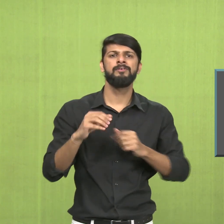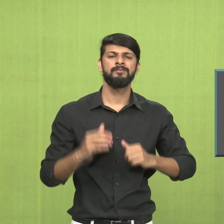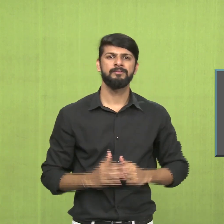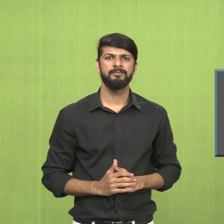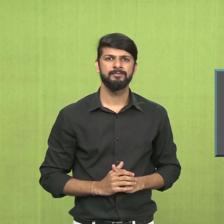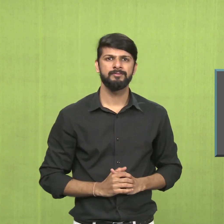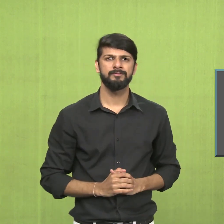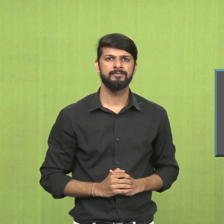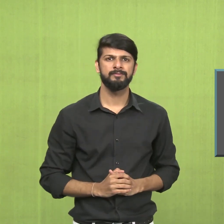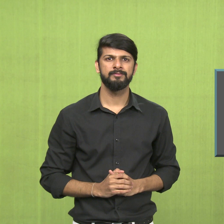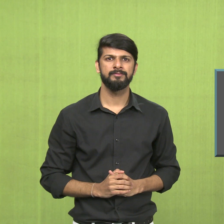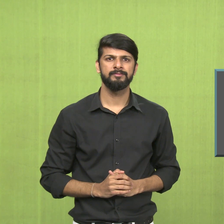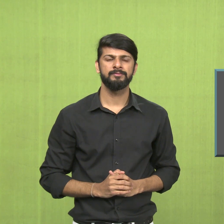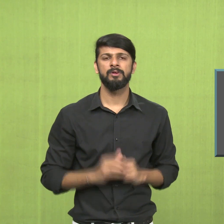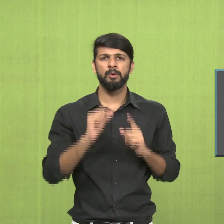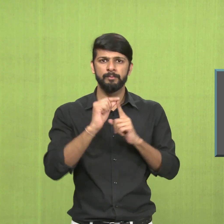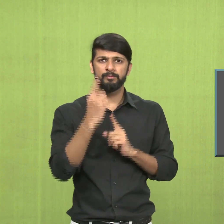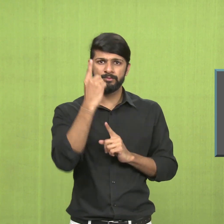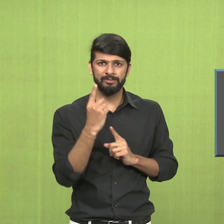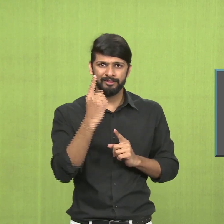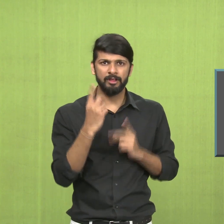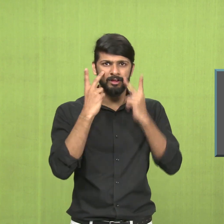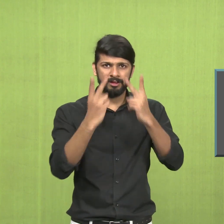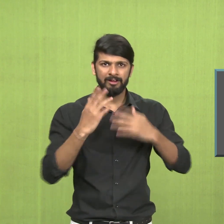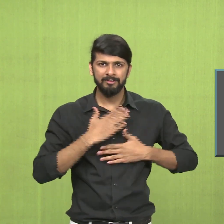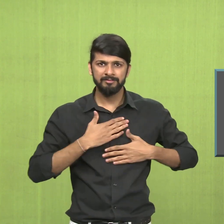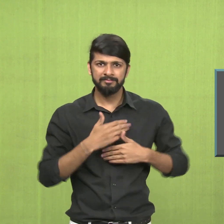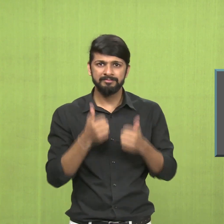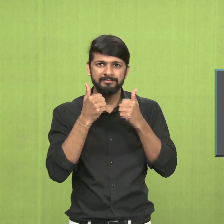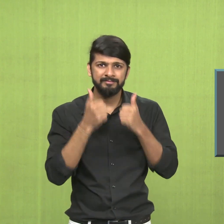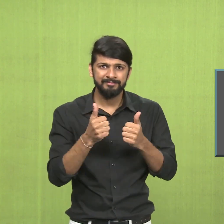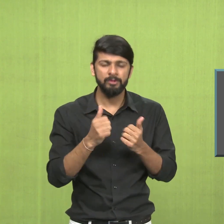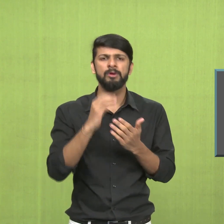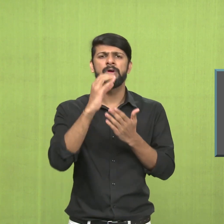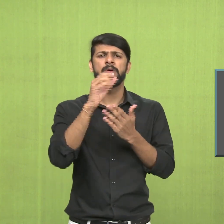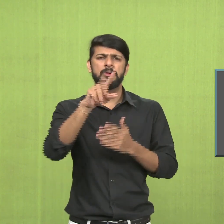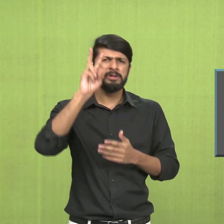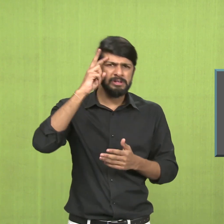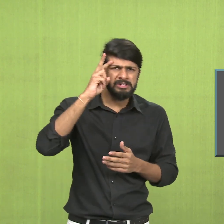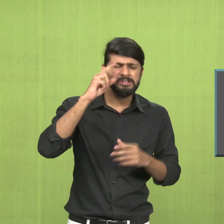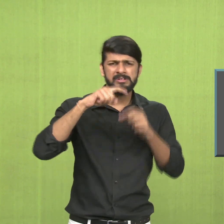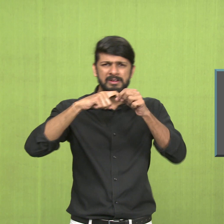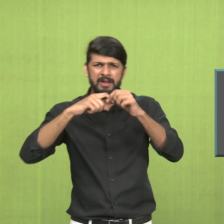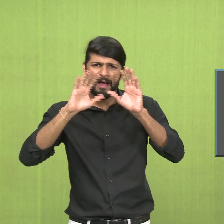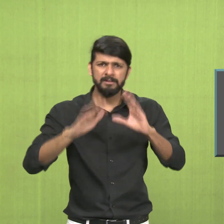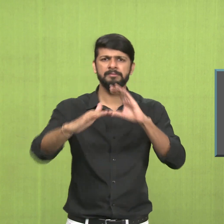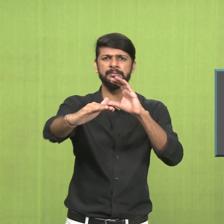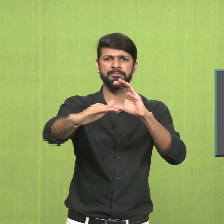as blocks. I hope you enjoyed watching part 1 of the